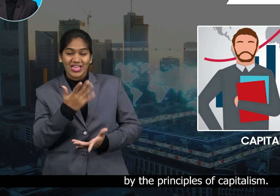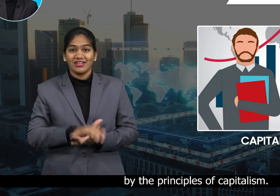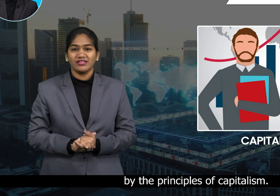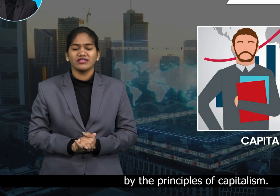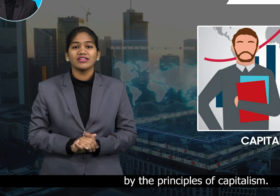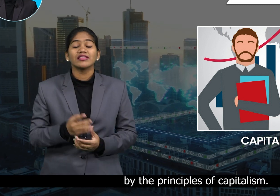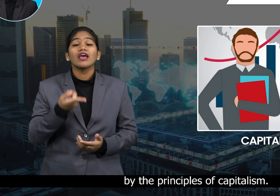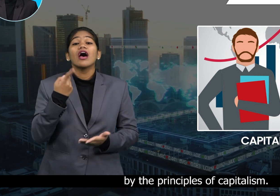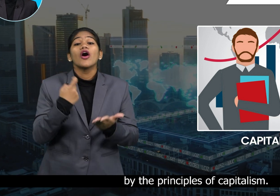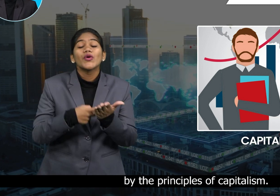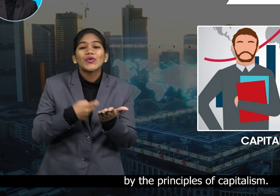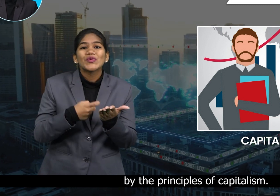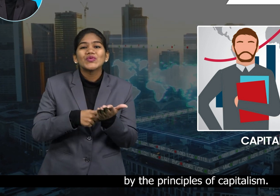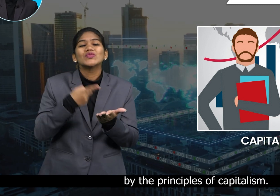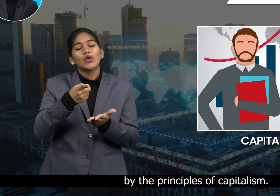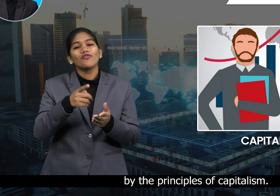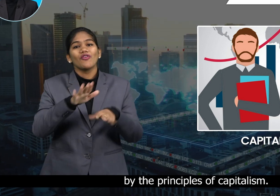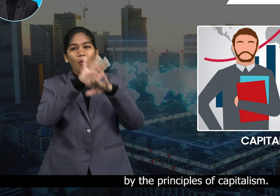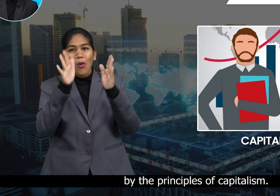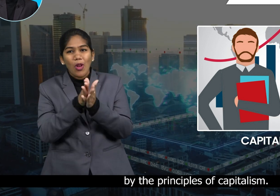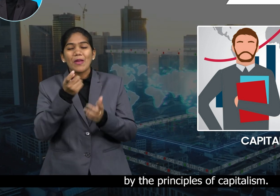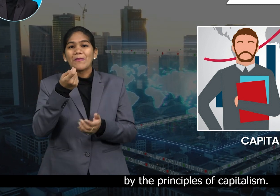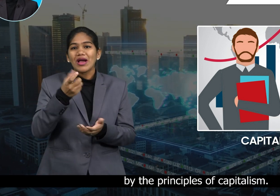by the principles of capitalism.